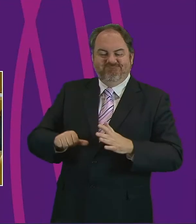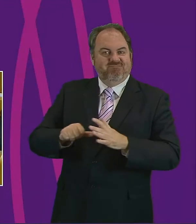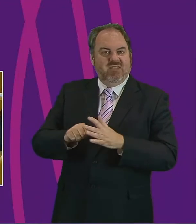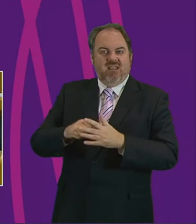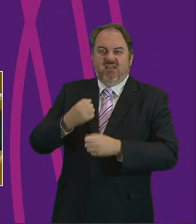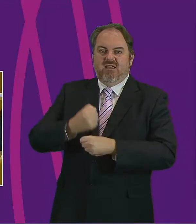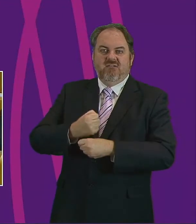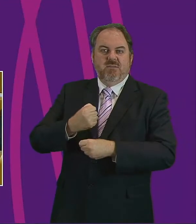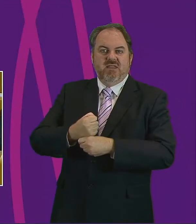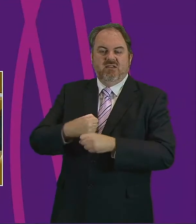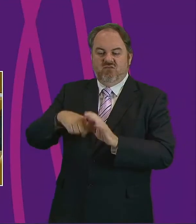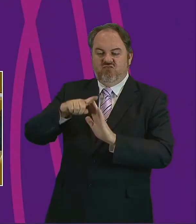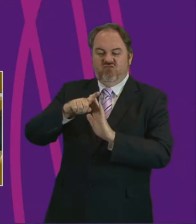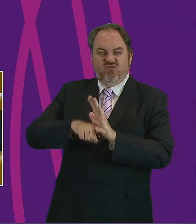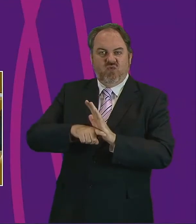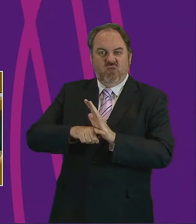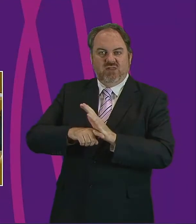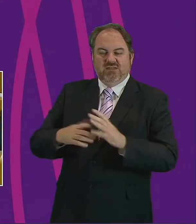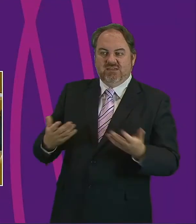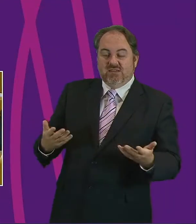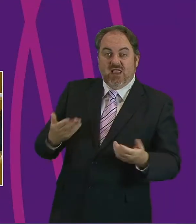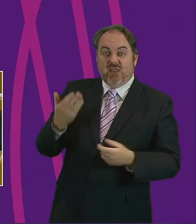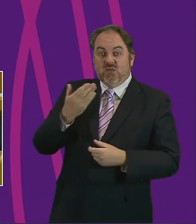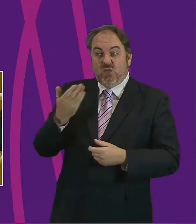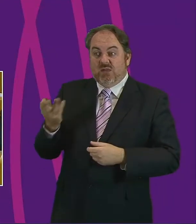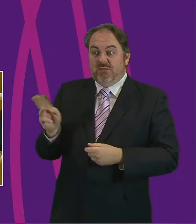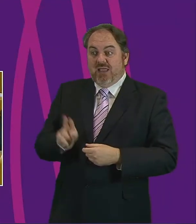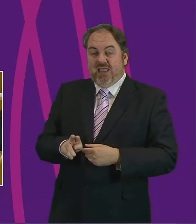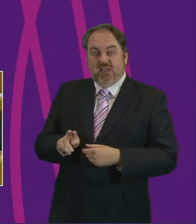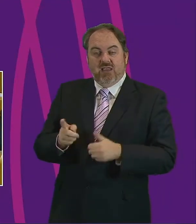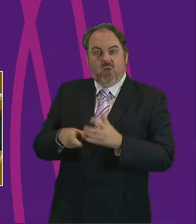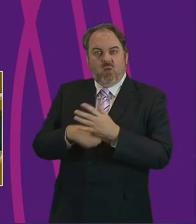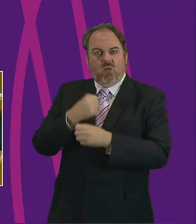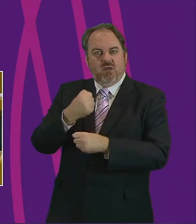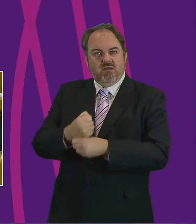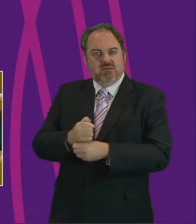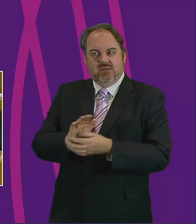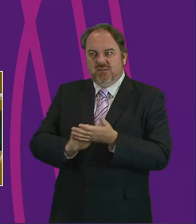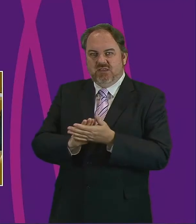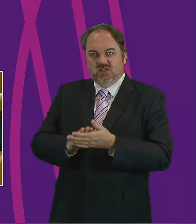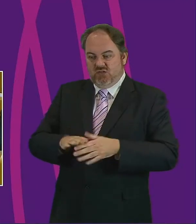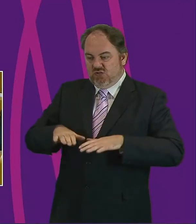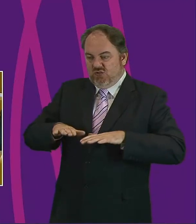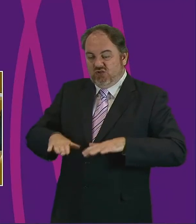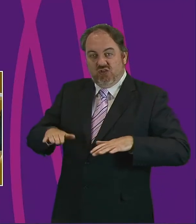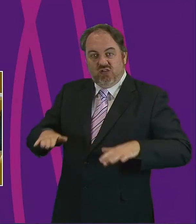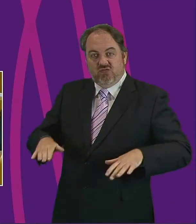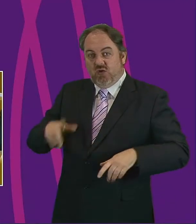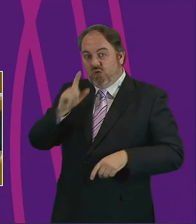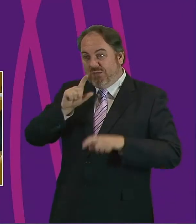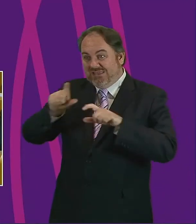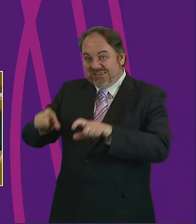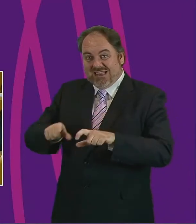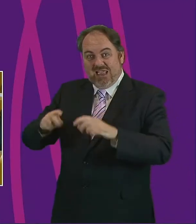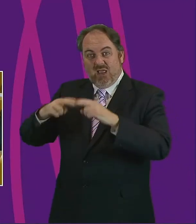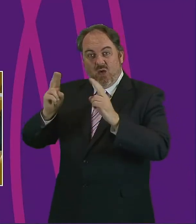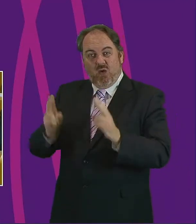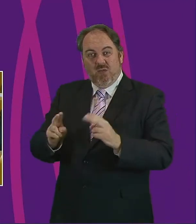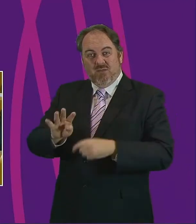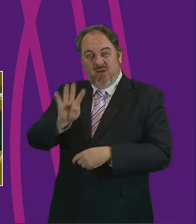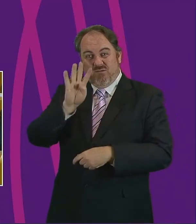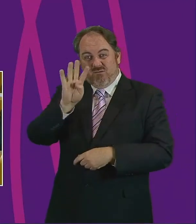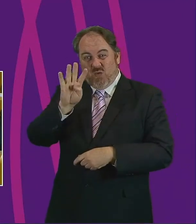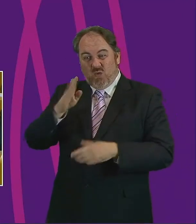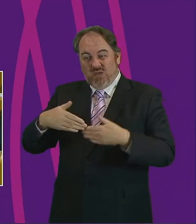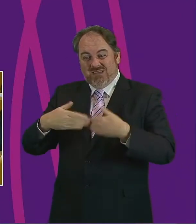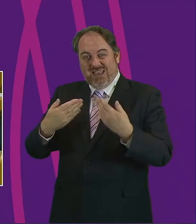government. And when schools open in August, children will be at home for up to 4 days a week. It doesn't add